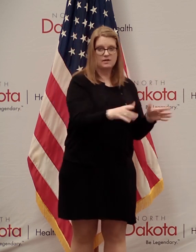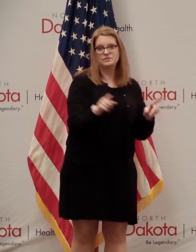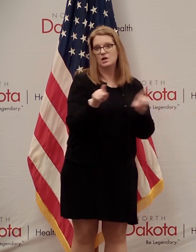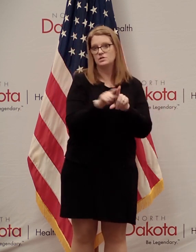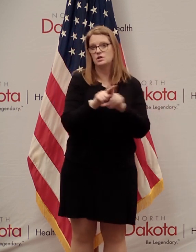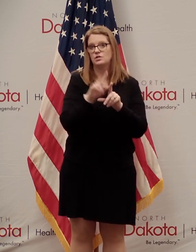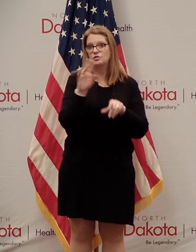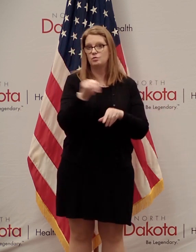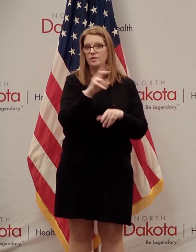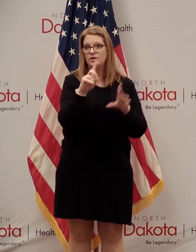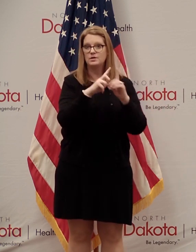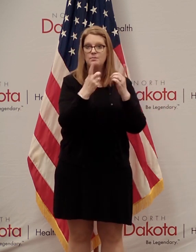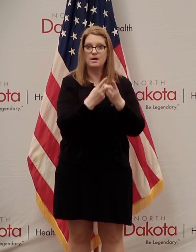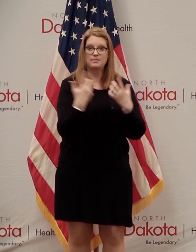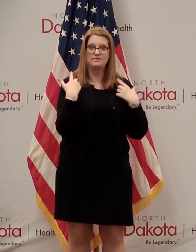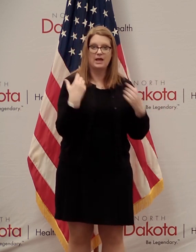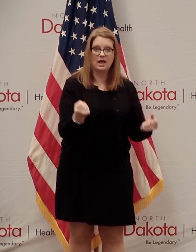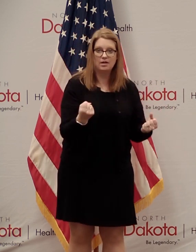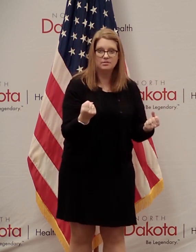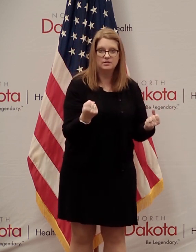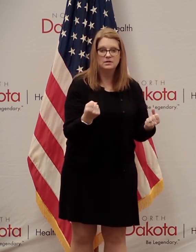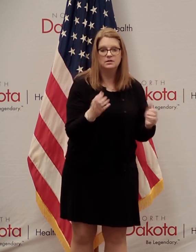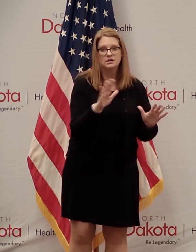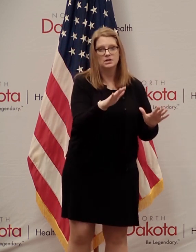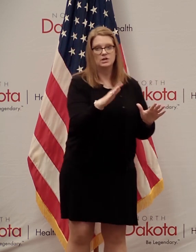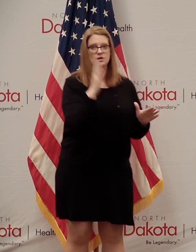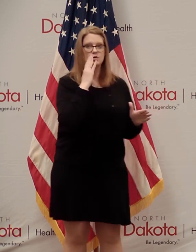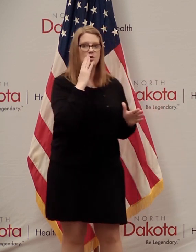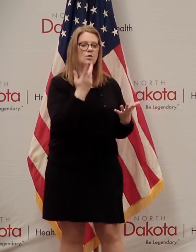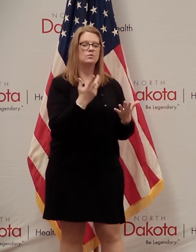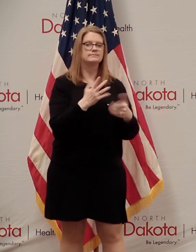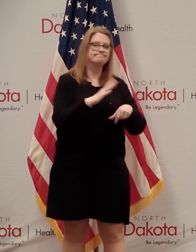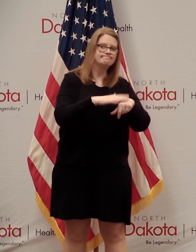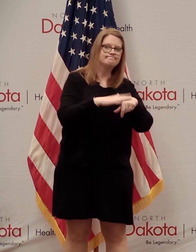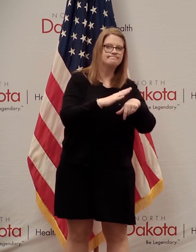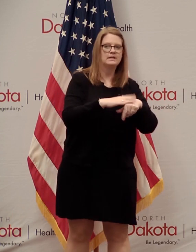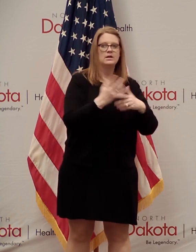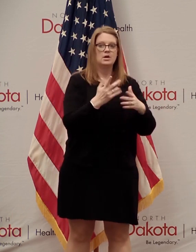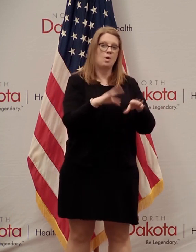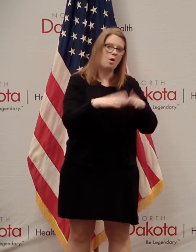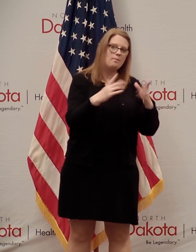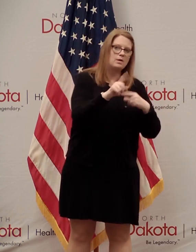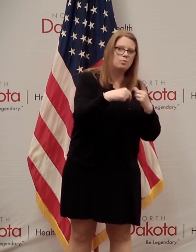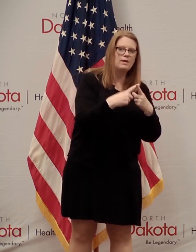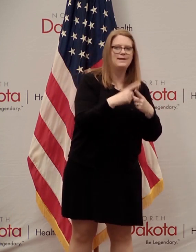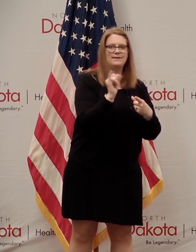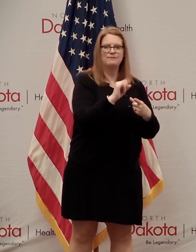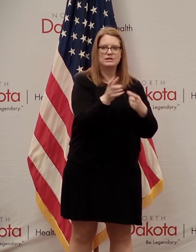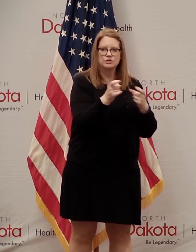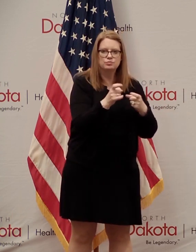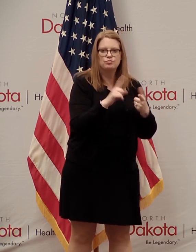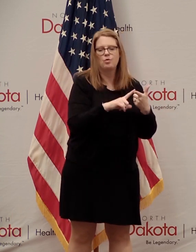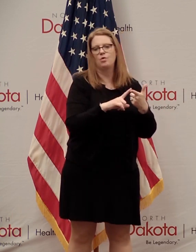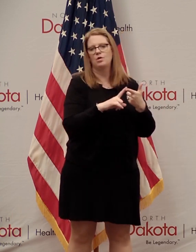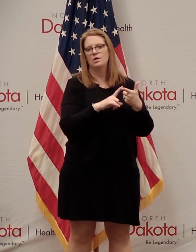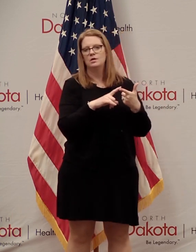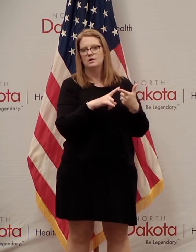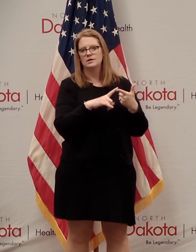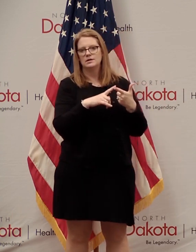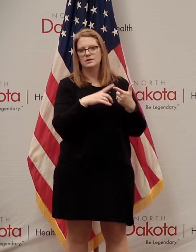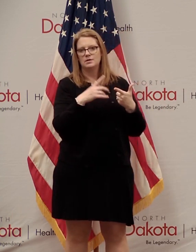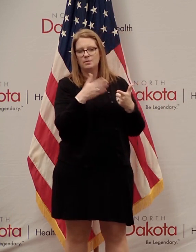Health define the when, the green light, so to speak, based on things like infection control, infrastructure for